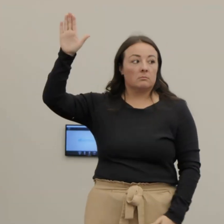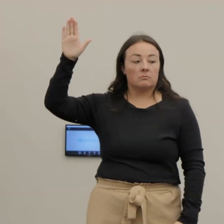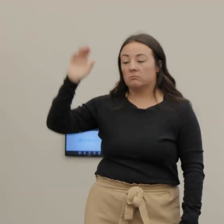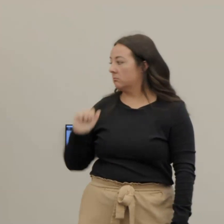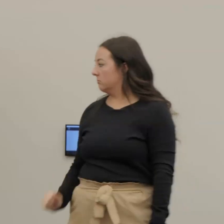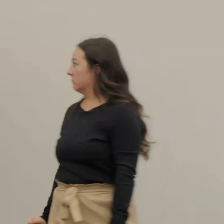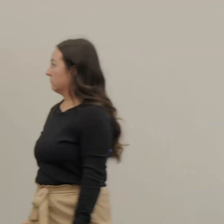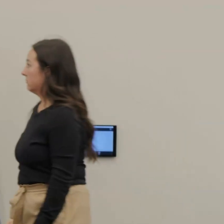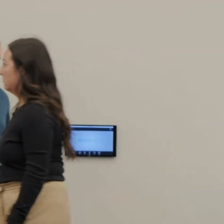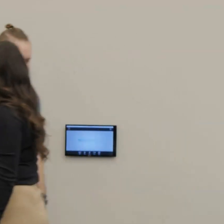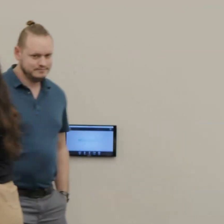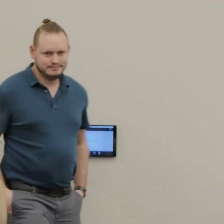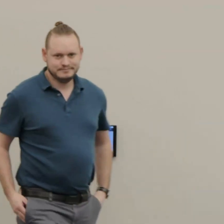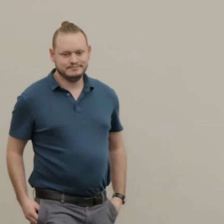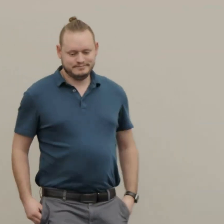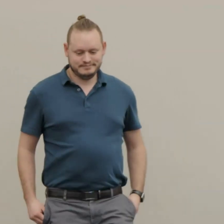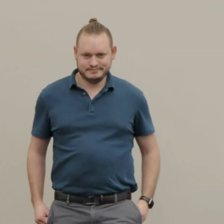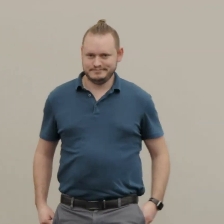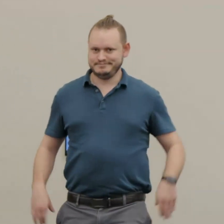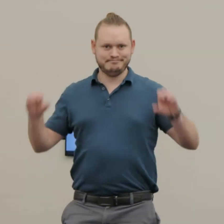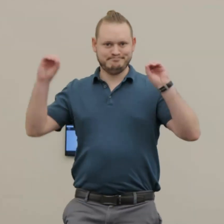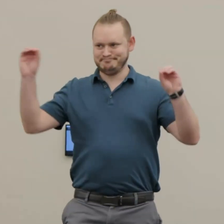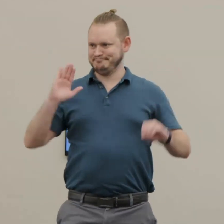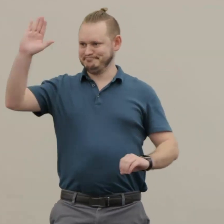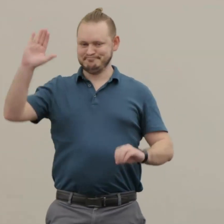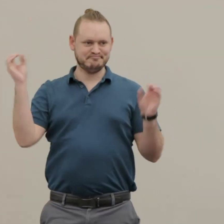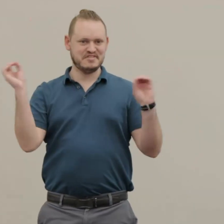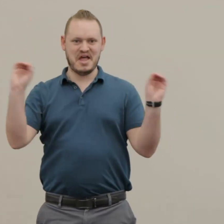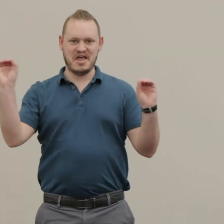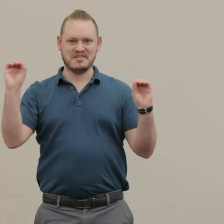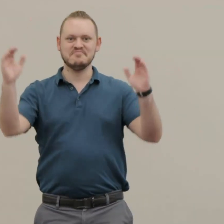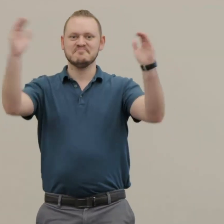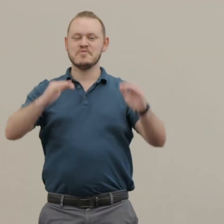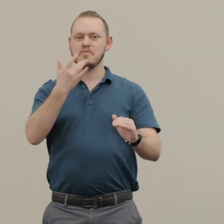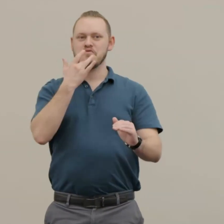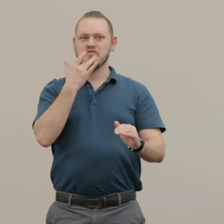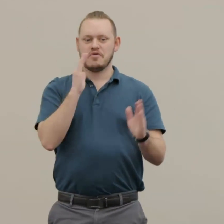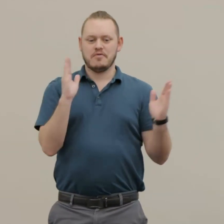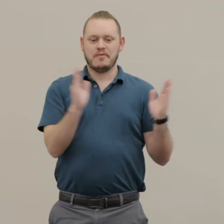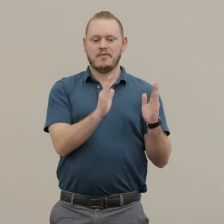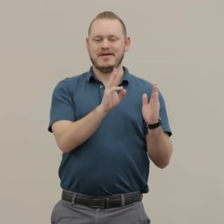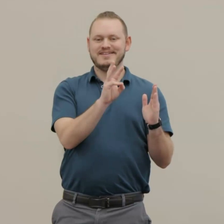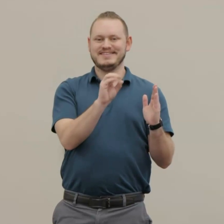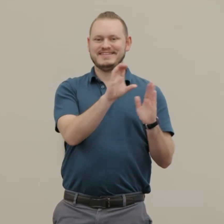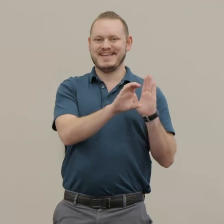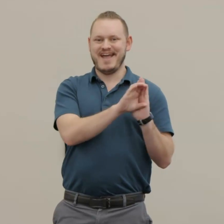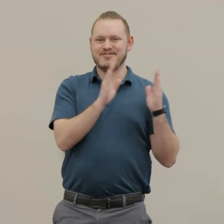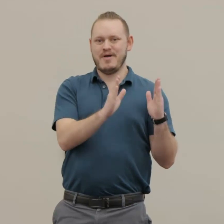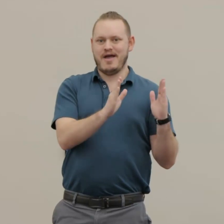I see no hands. Who prefers reading 60 characters wide over